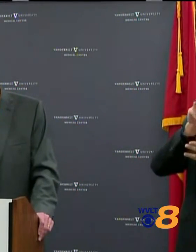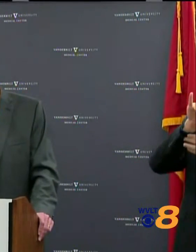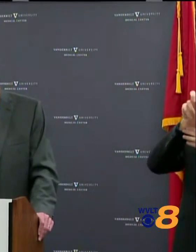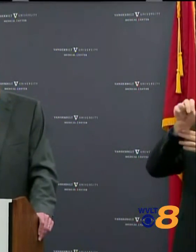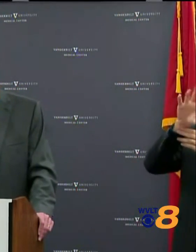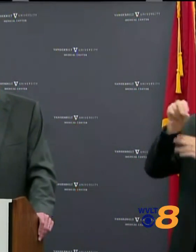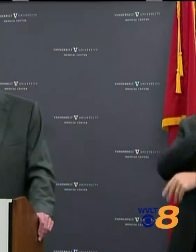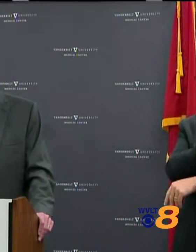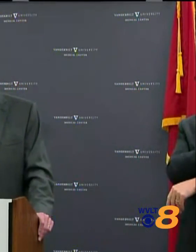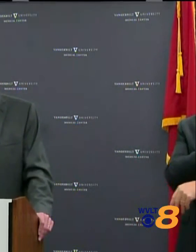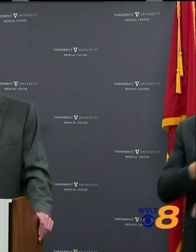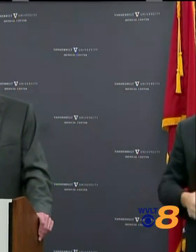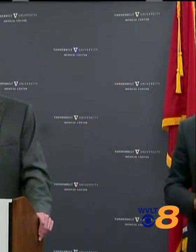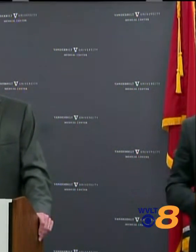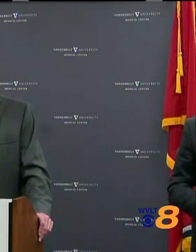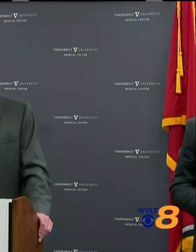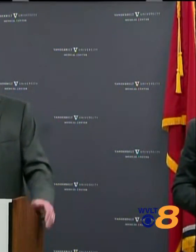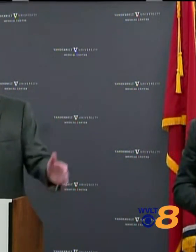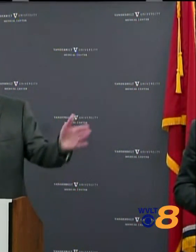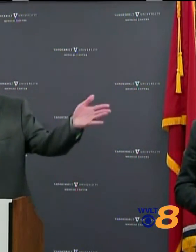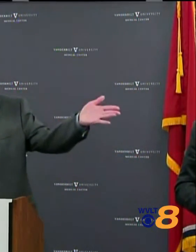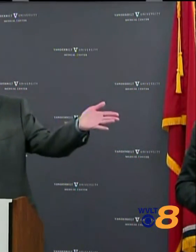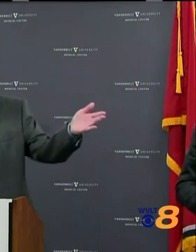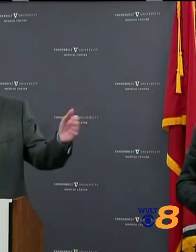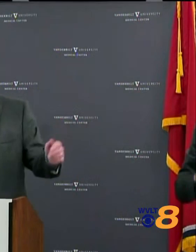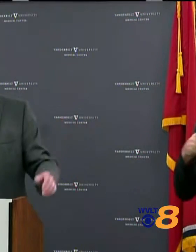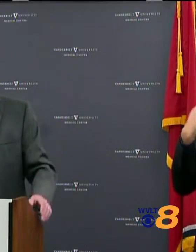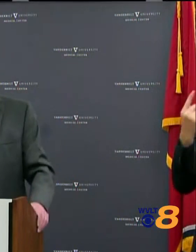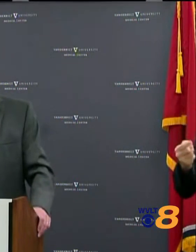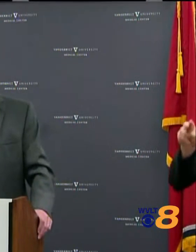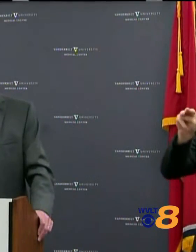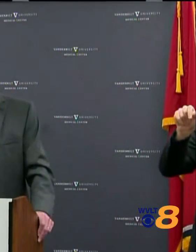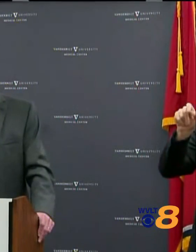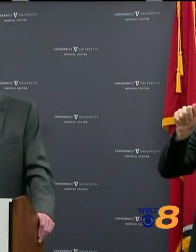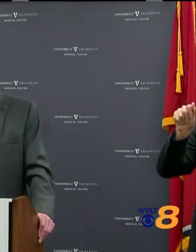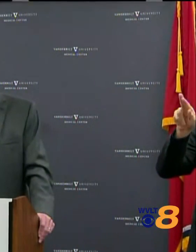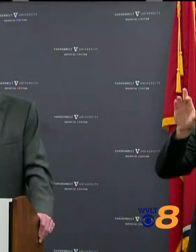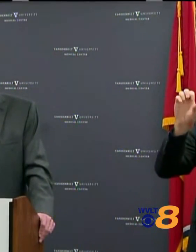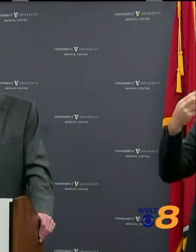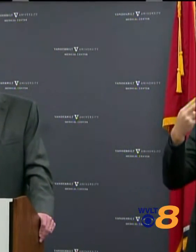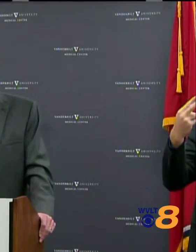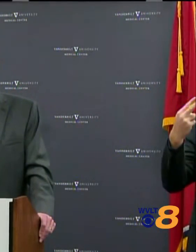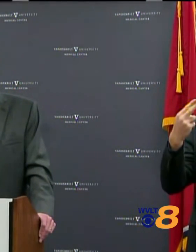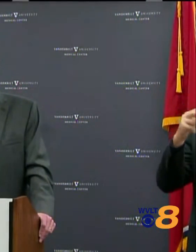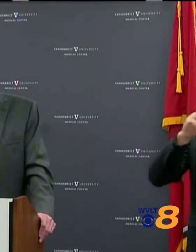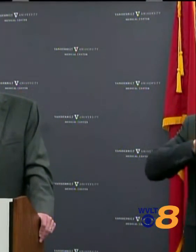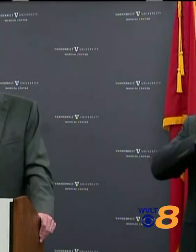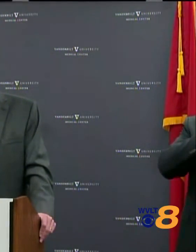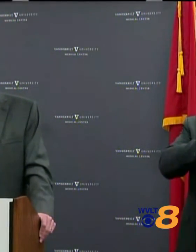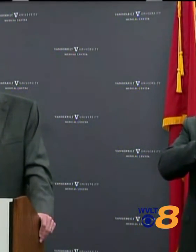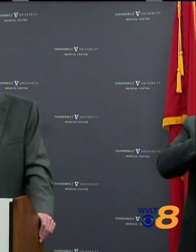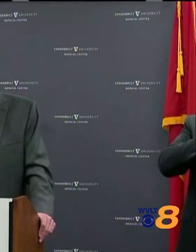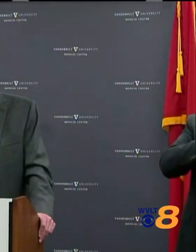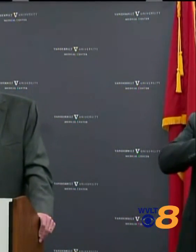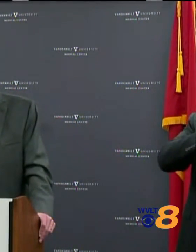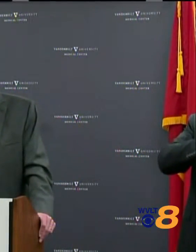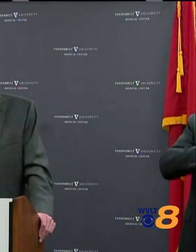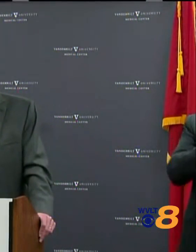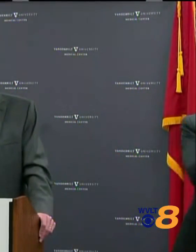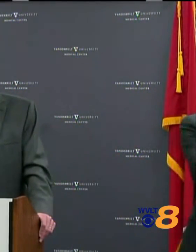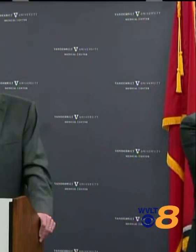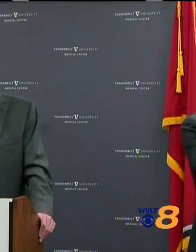currently has Tennessee as the #1 state per capita of positive cases, just in front of Rhode Island and